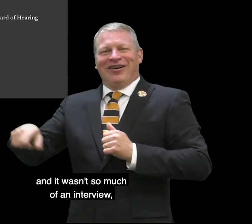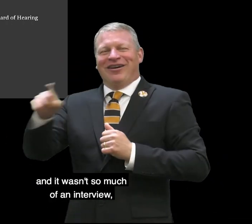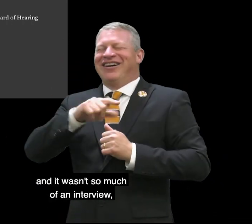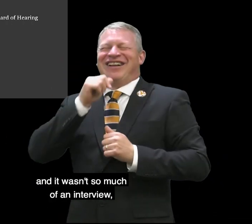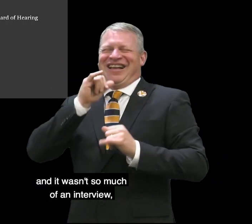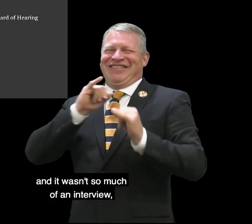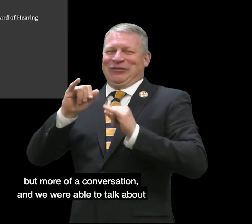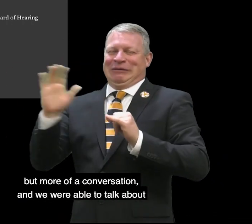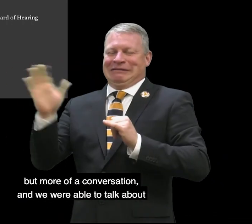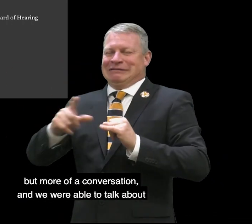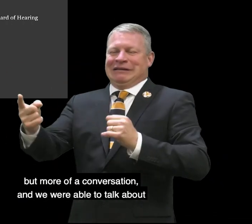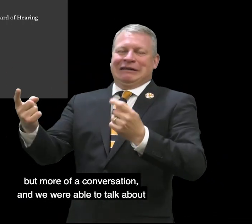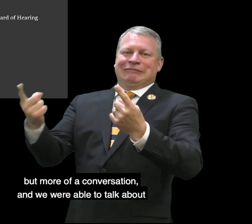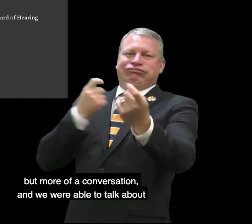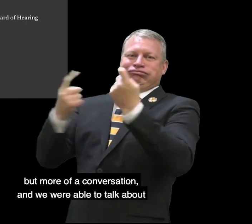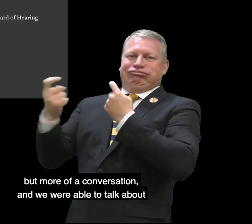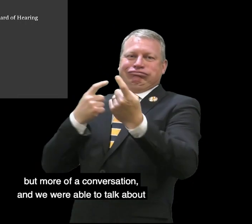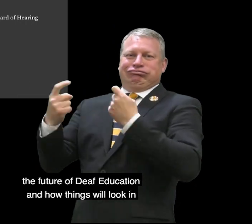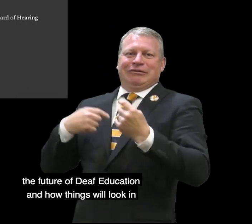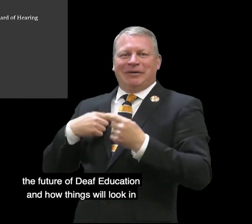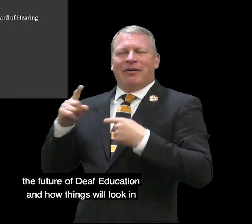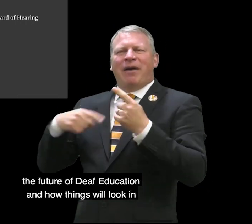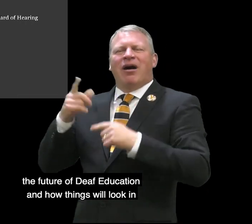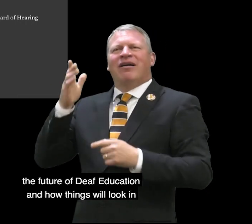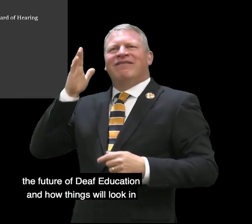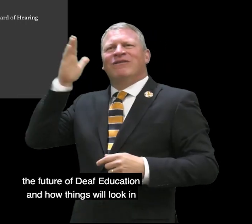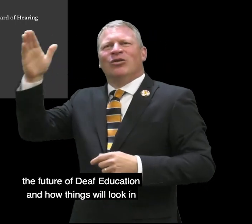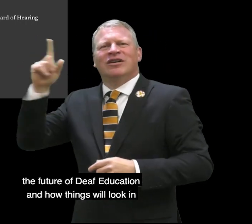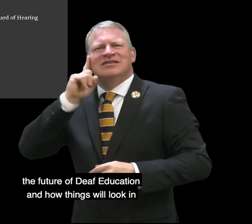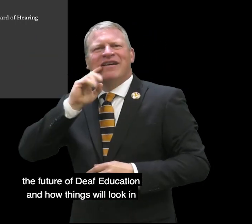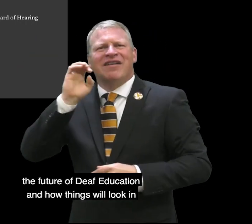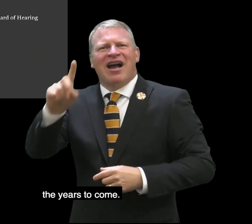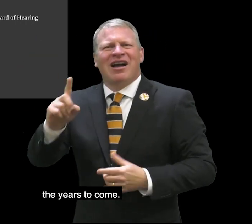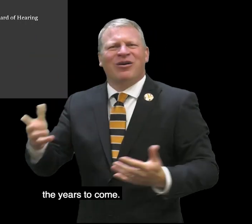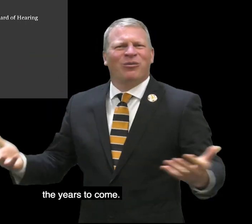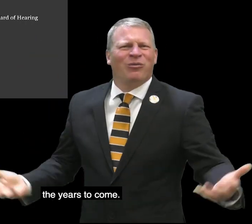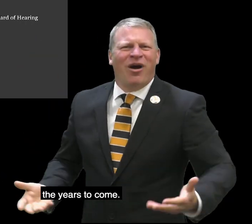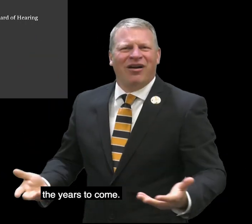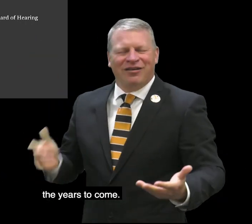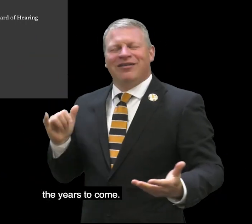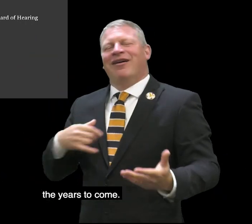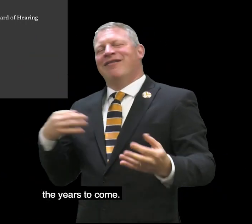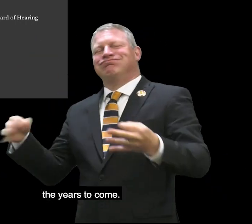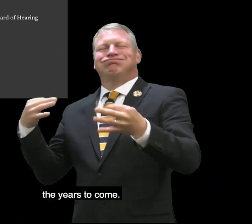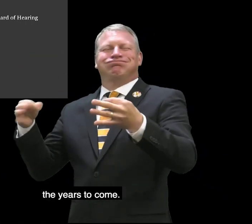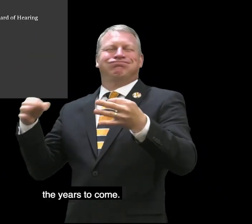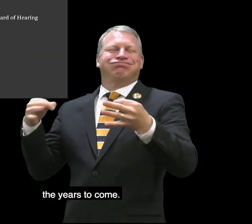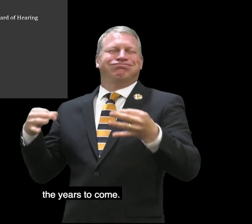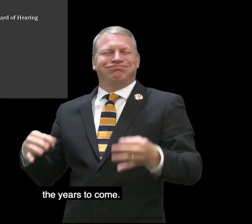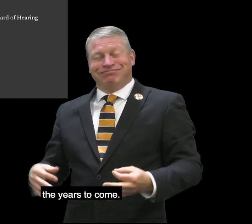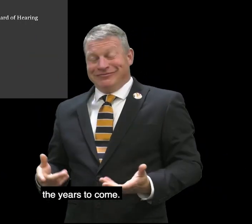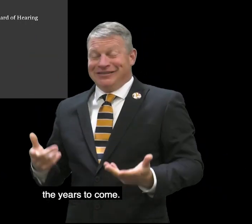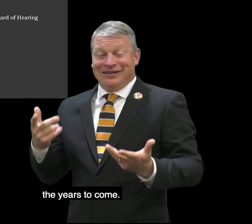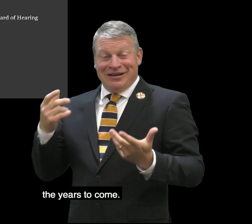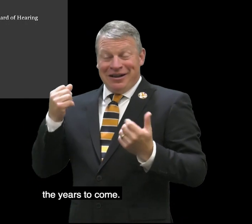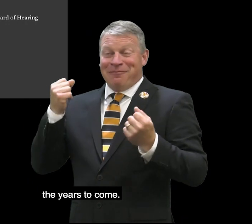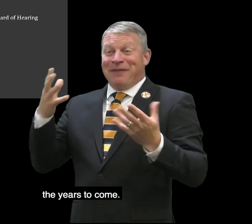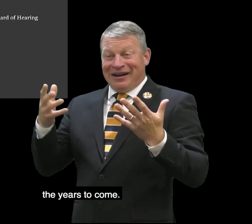the opportunity to see their show, I would encourage you to watch. They're a great group of women, and it wasn't so much of an interview, but more of